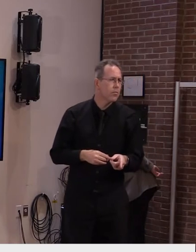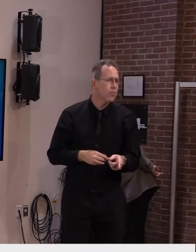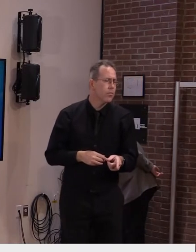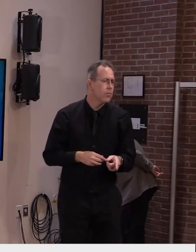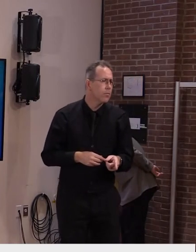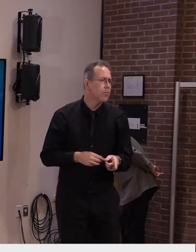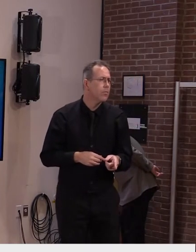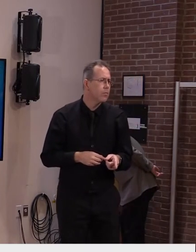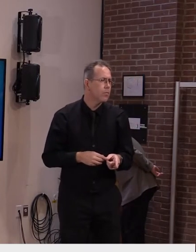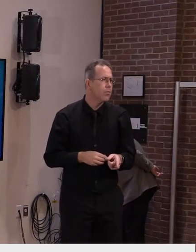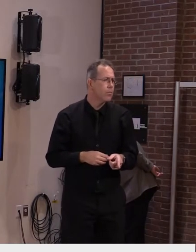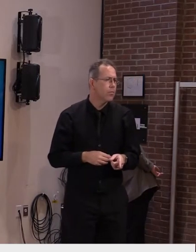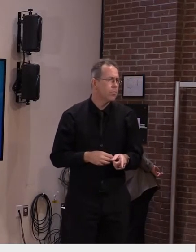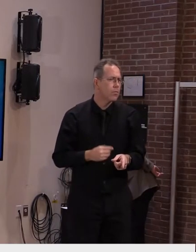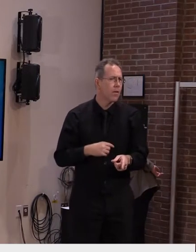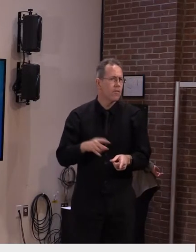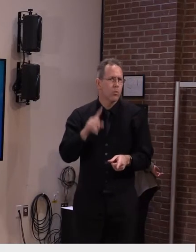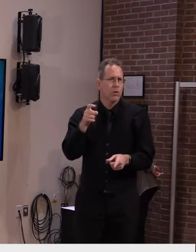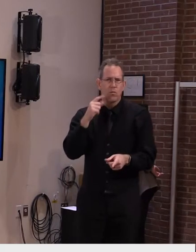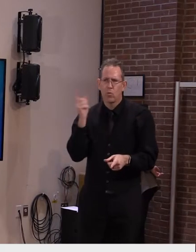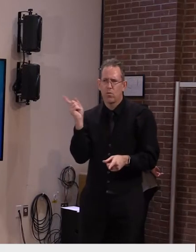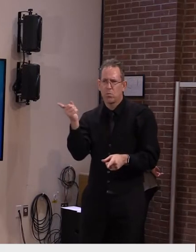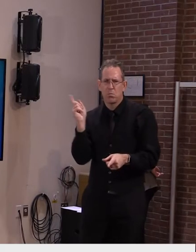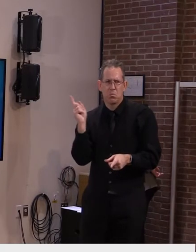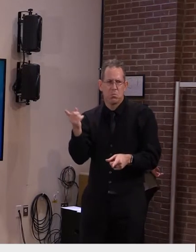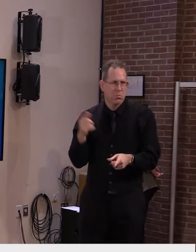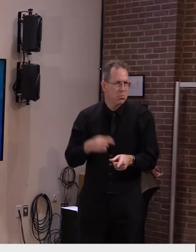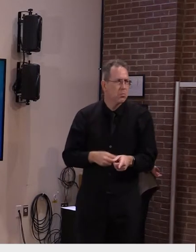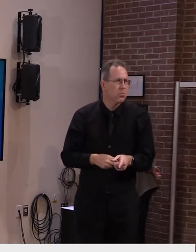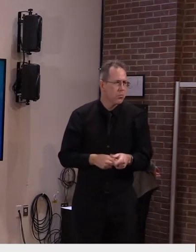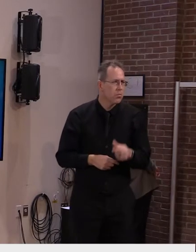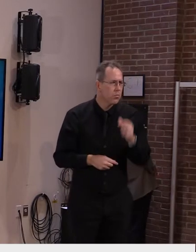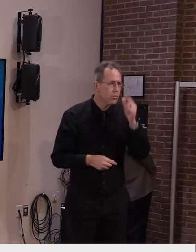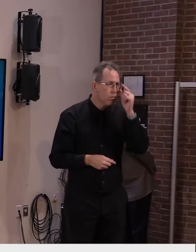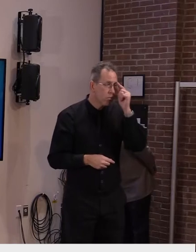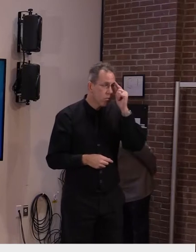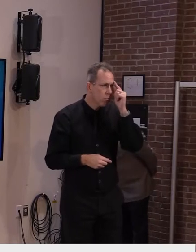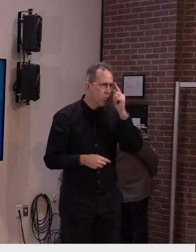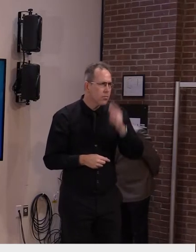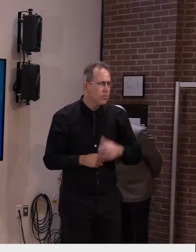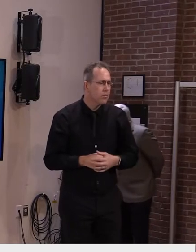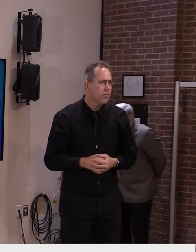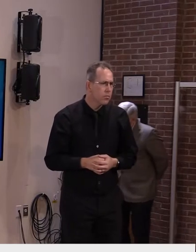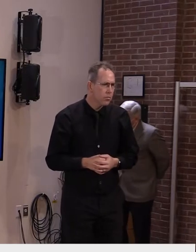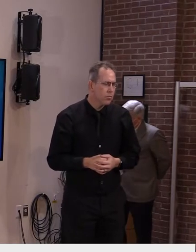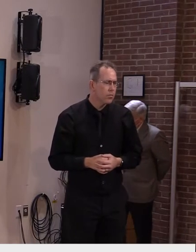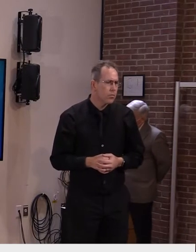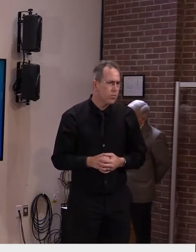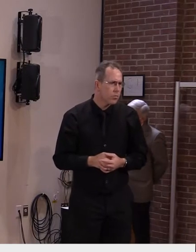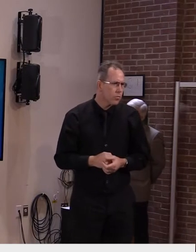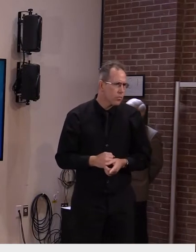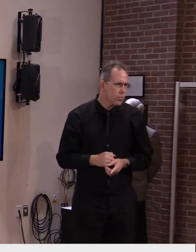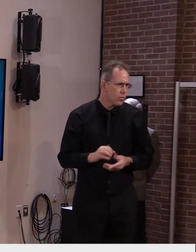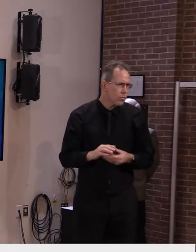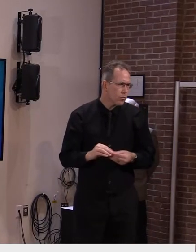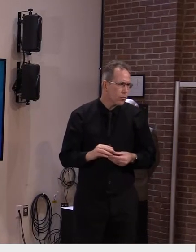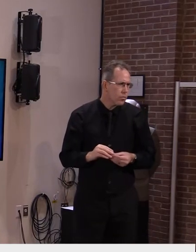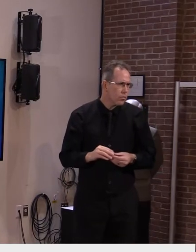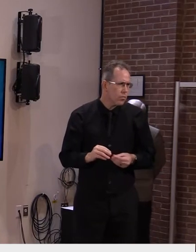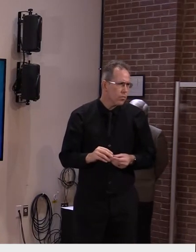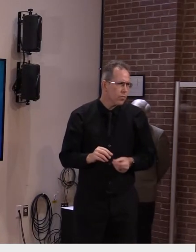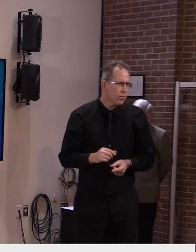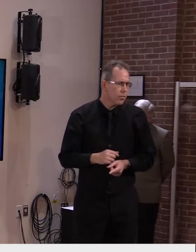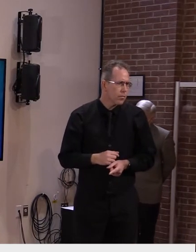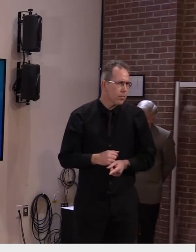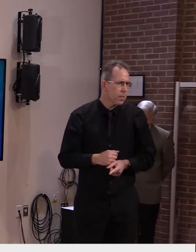5 to 11 vaccines were approved, and we're starting to see a growing disparity in vaccination rates between counties in